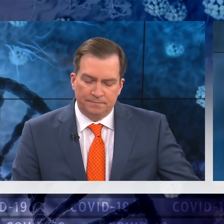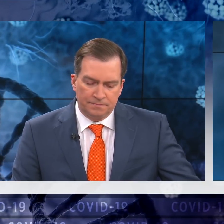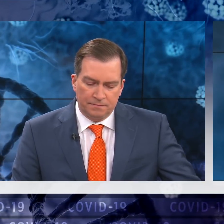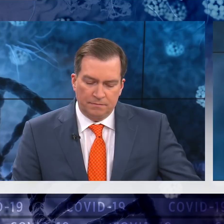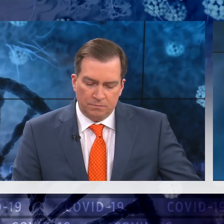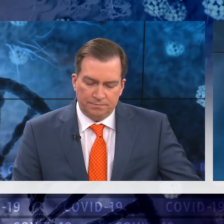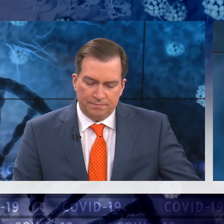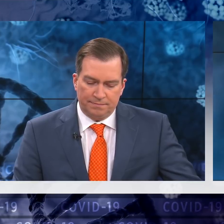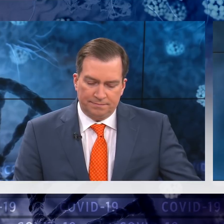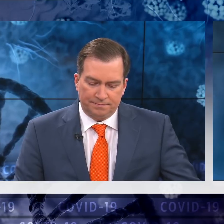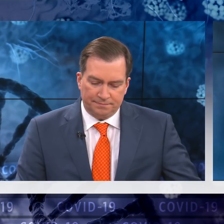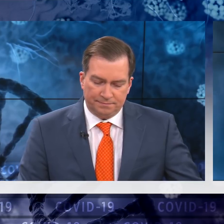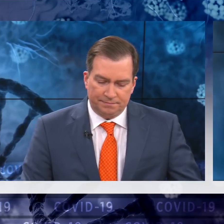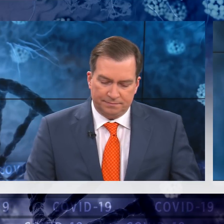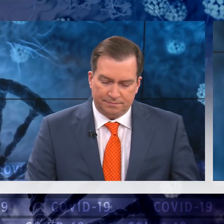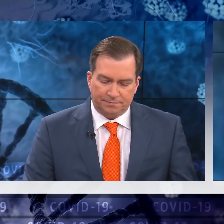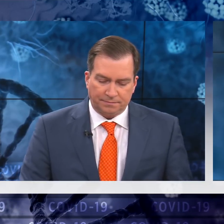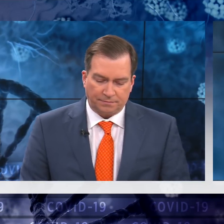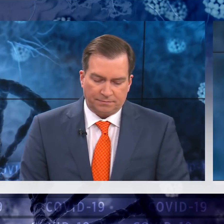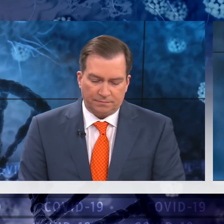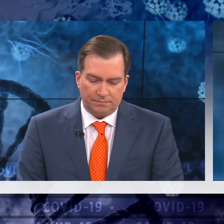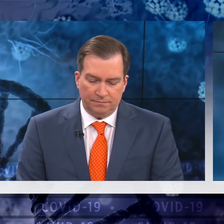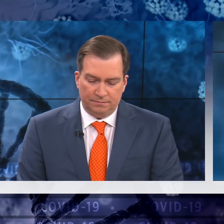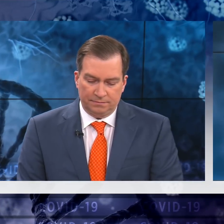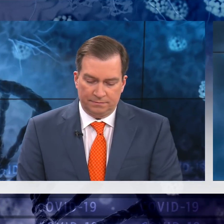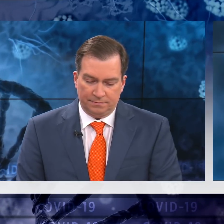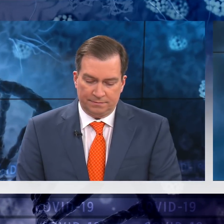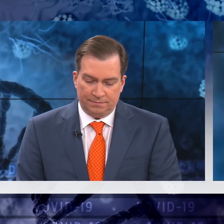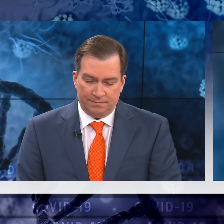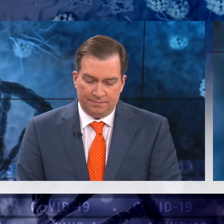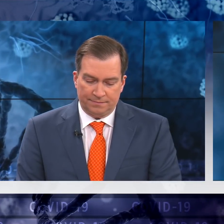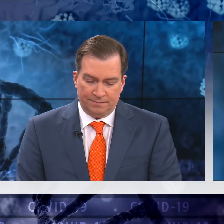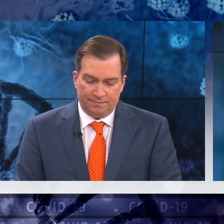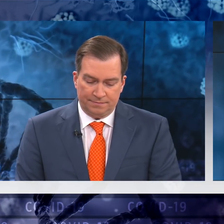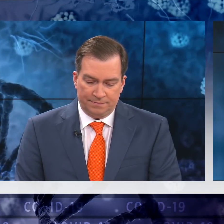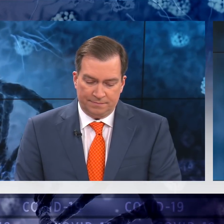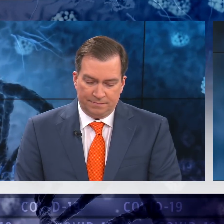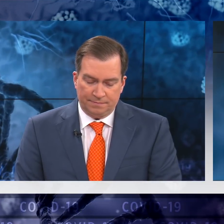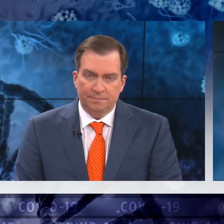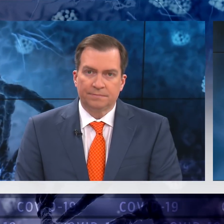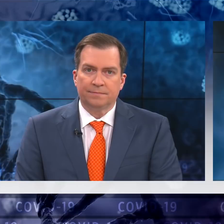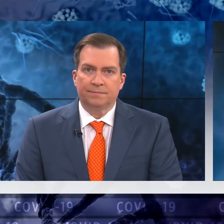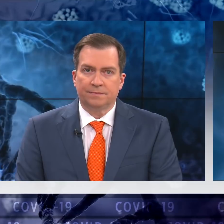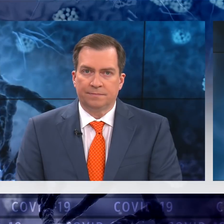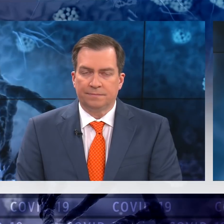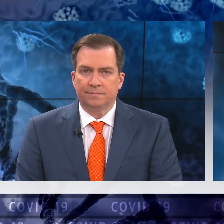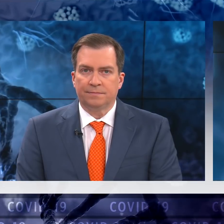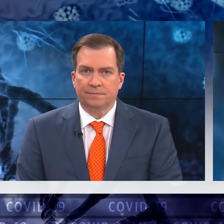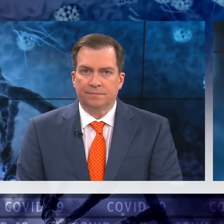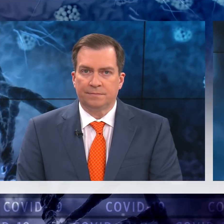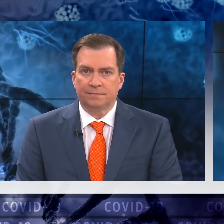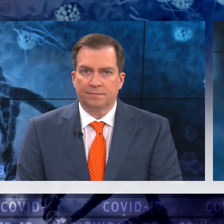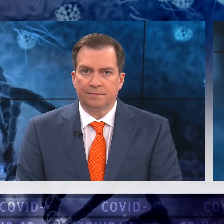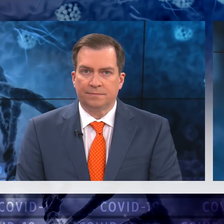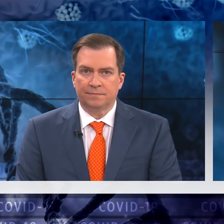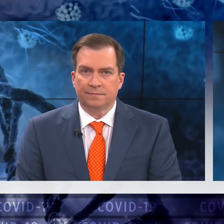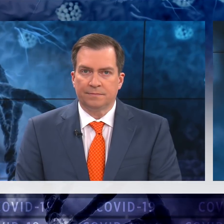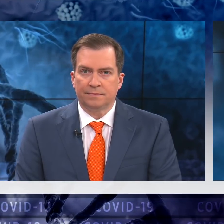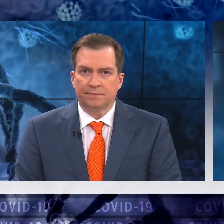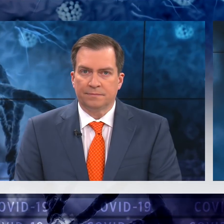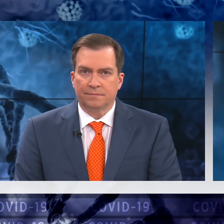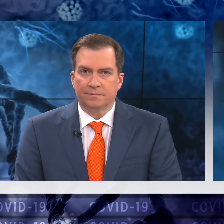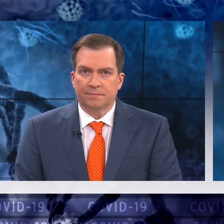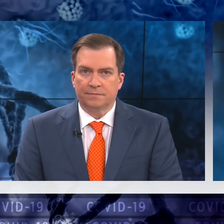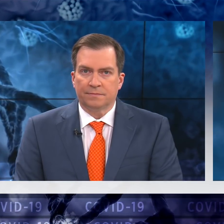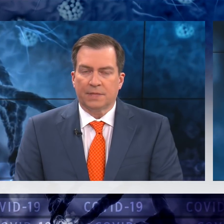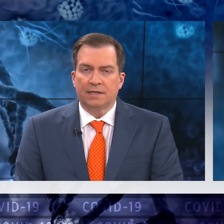how widespread it is. They aren't sure whether or not they're going to extend the current restrictions, but I'm sure we'll be hearing from the governor in a